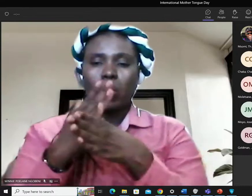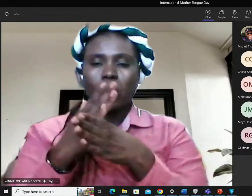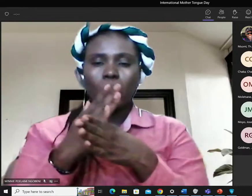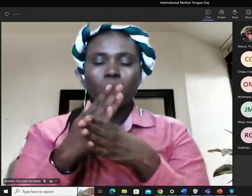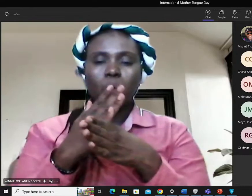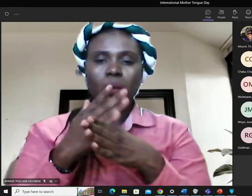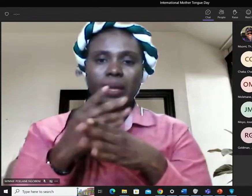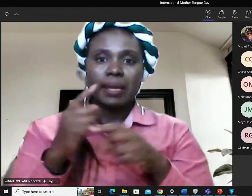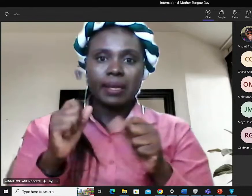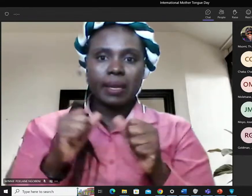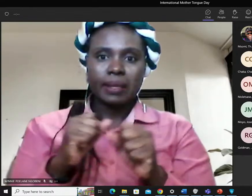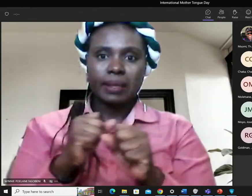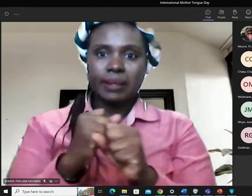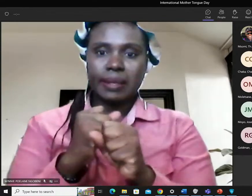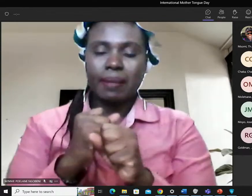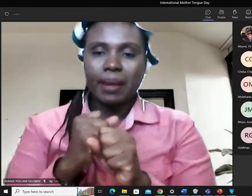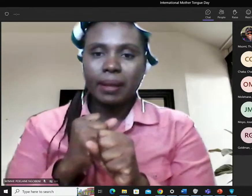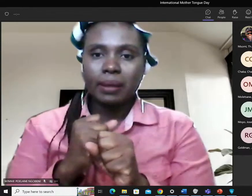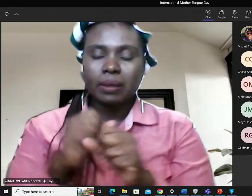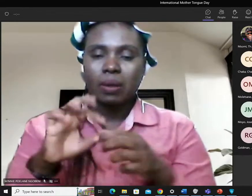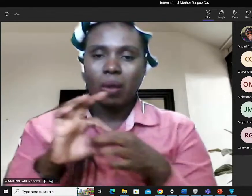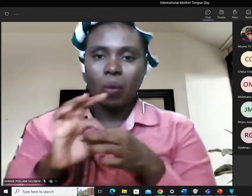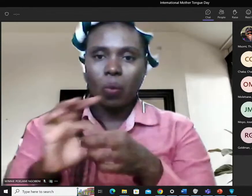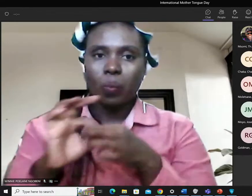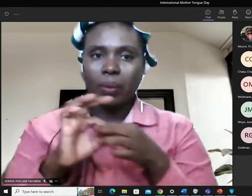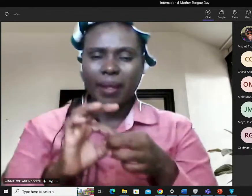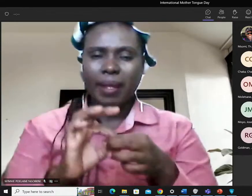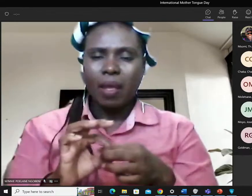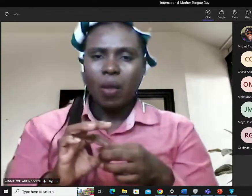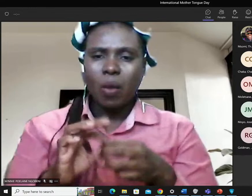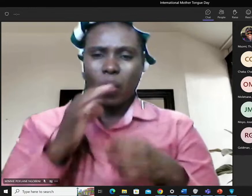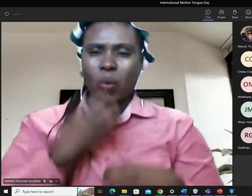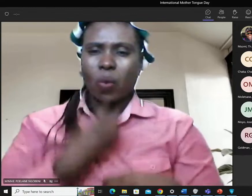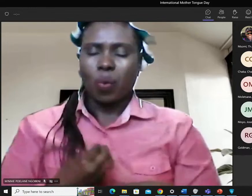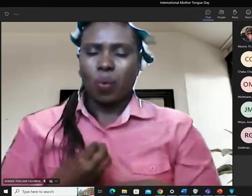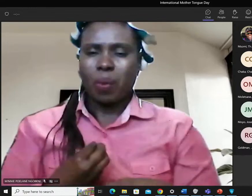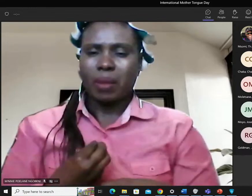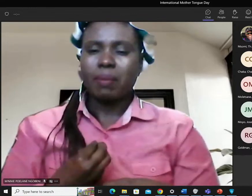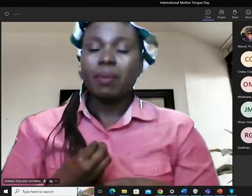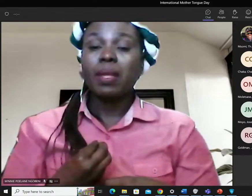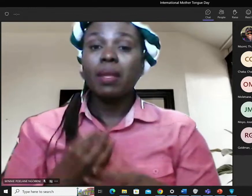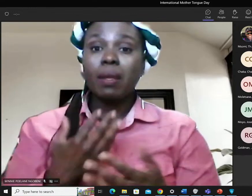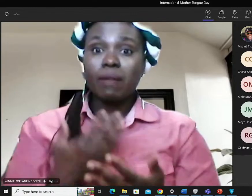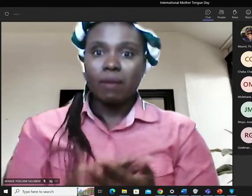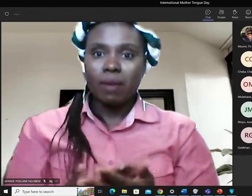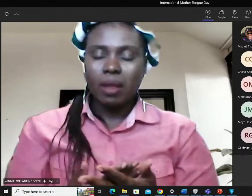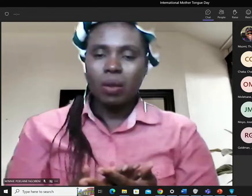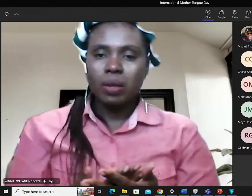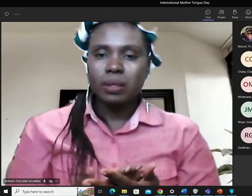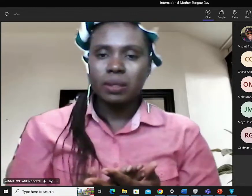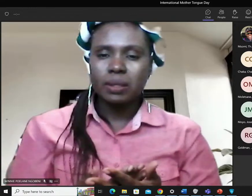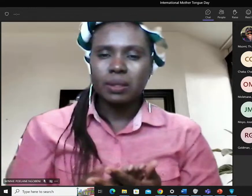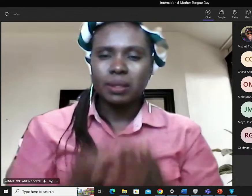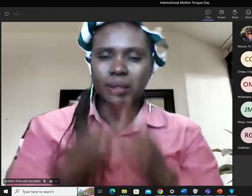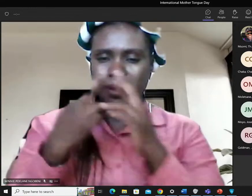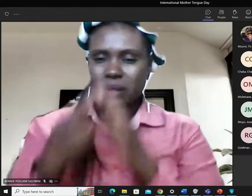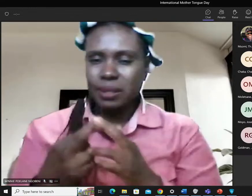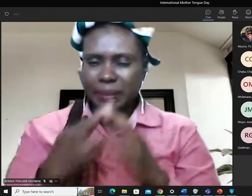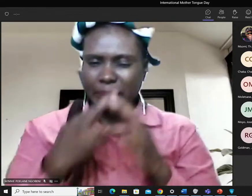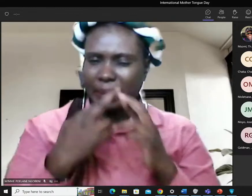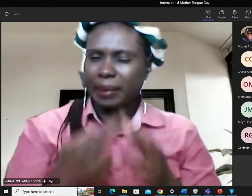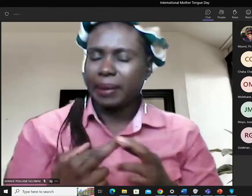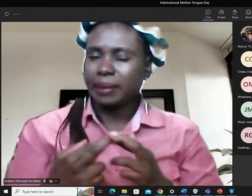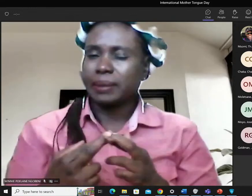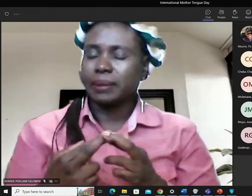about interconnectivity of human beings. If you are not able to actually respect, give your students